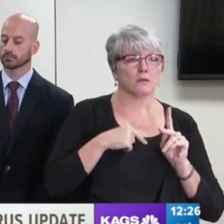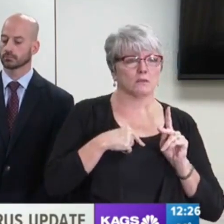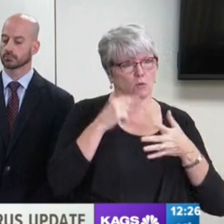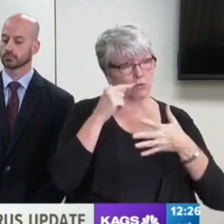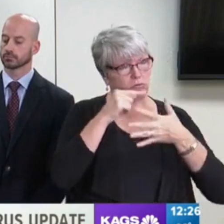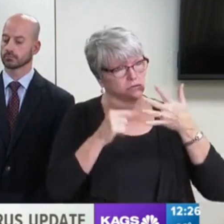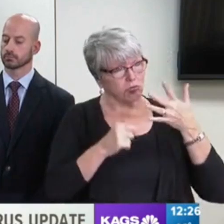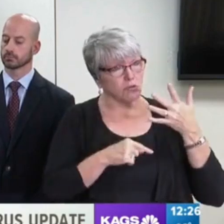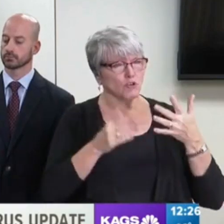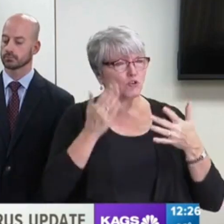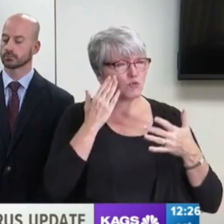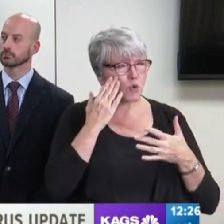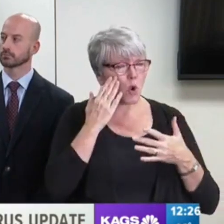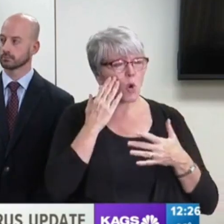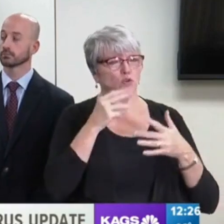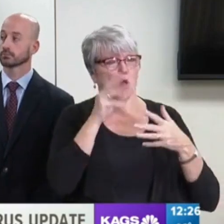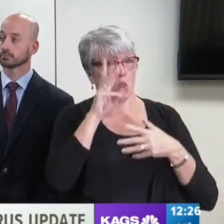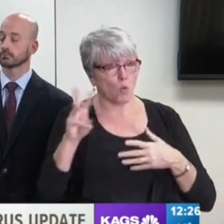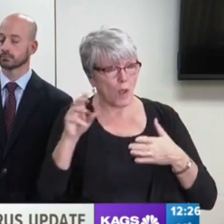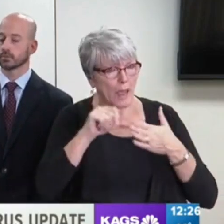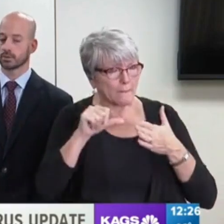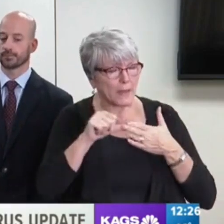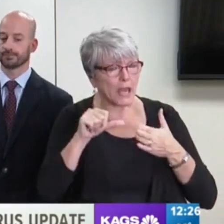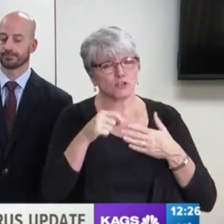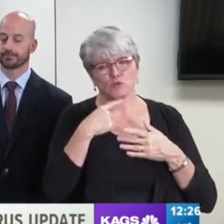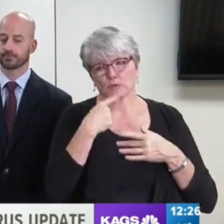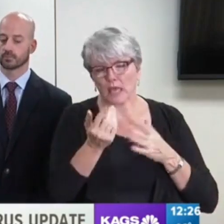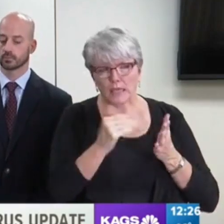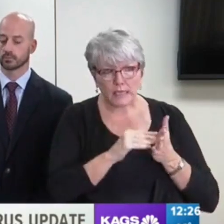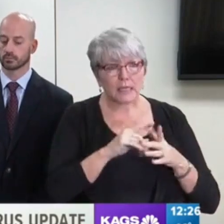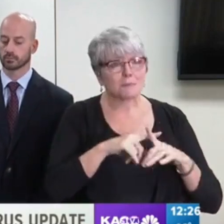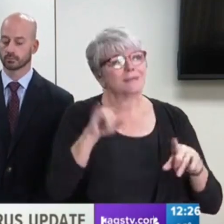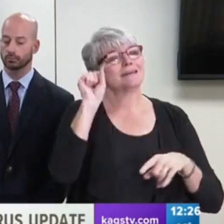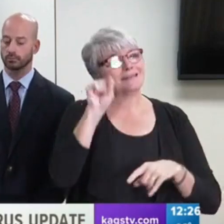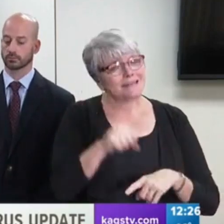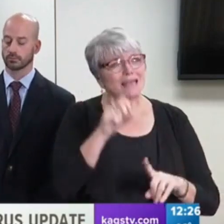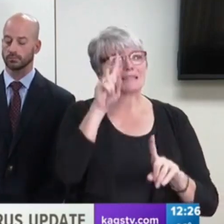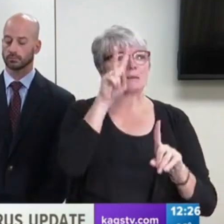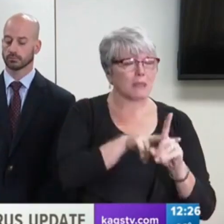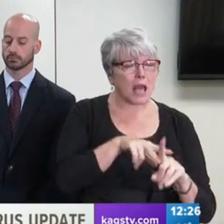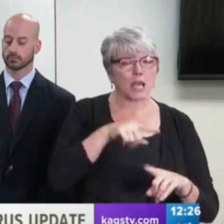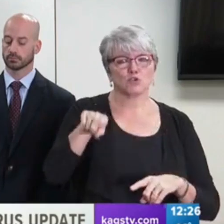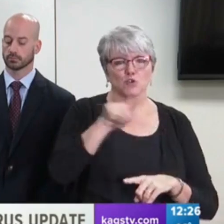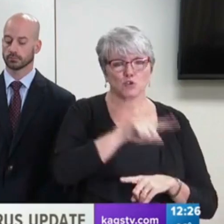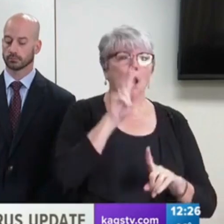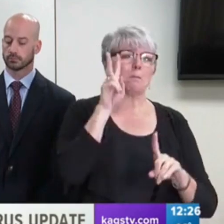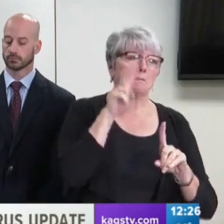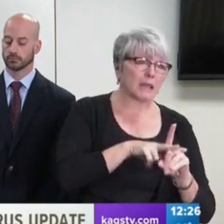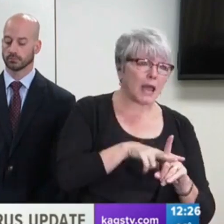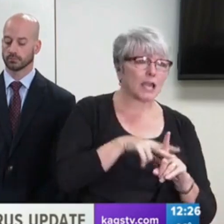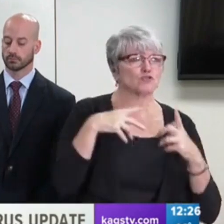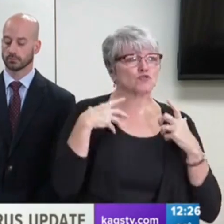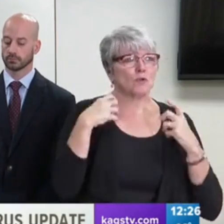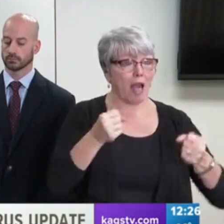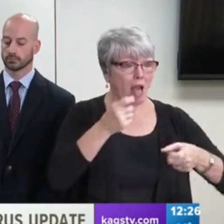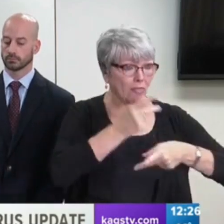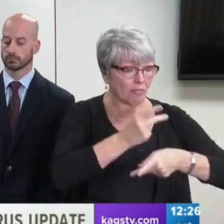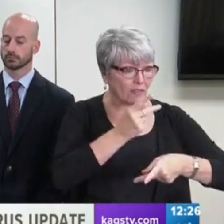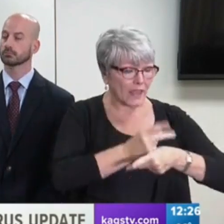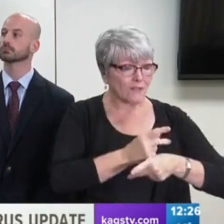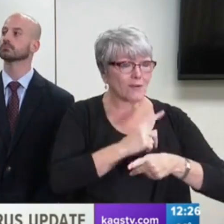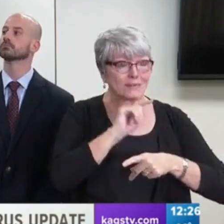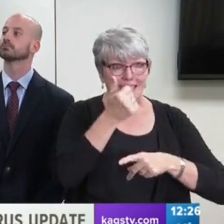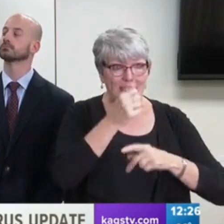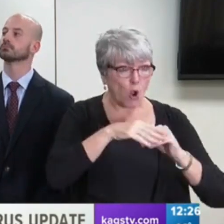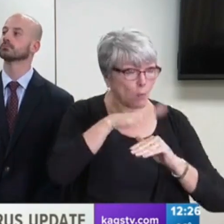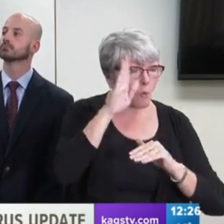them all, but you know them. You know the websites. You guys can reiterate them. But yes, it applies to that. It applies to healthcare facilities that are 10